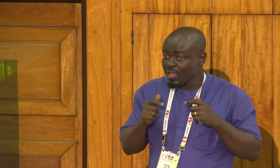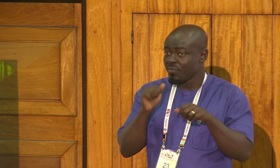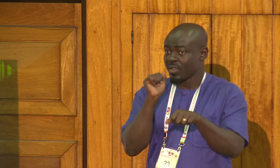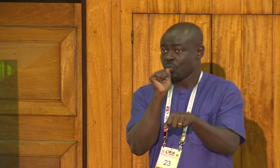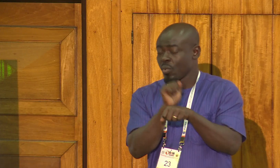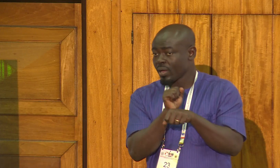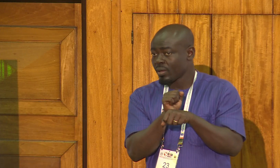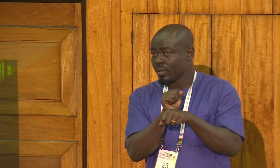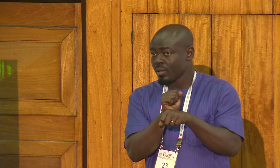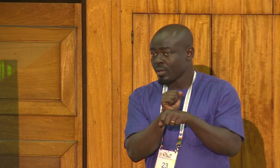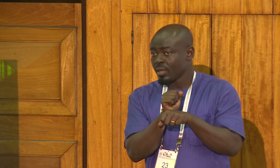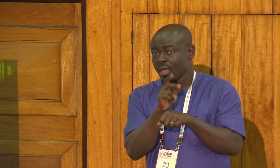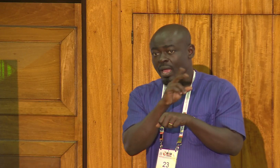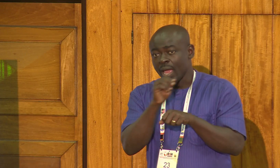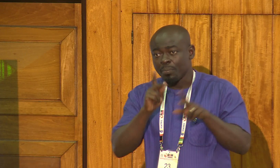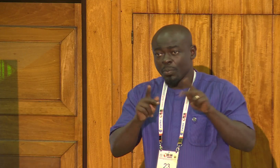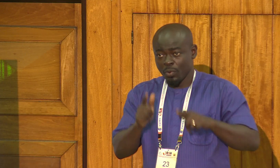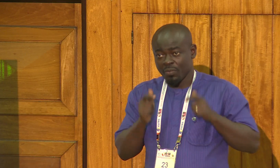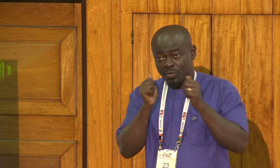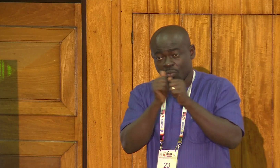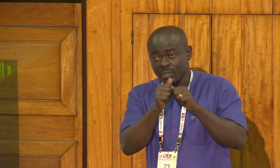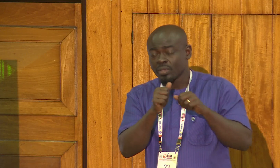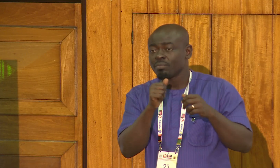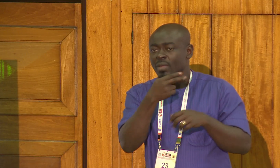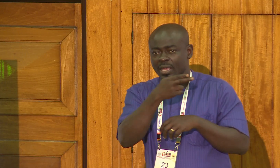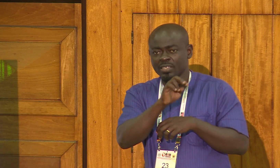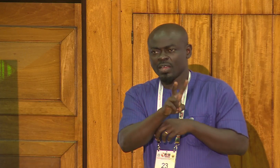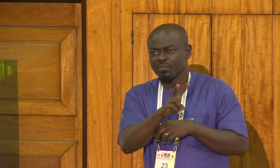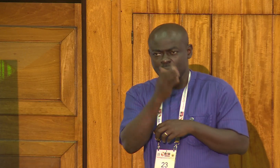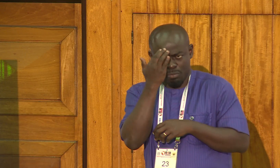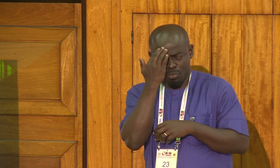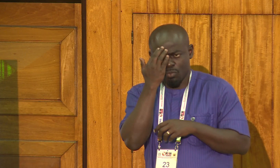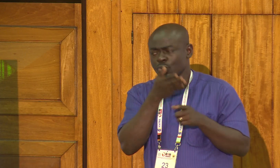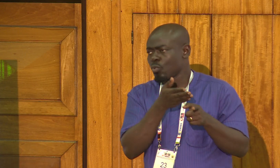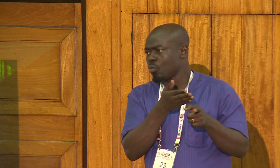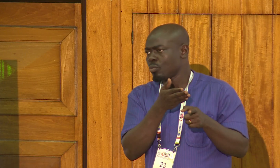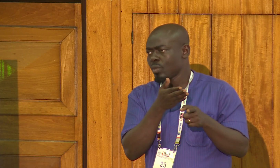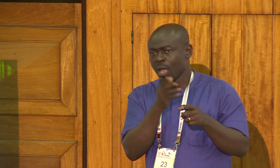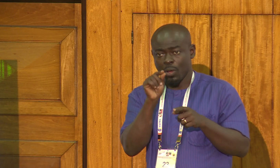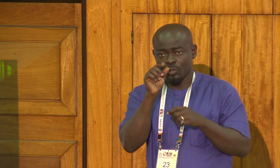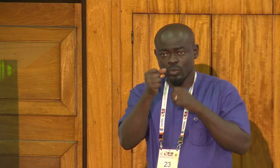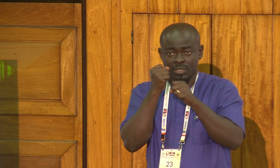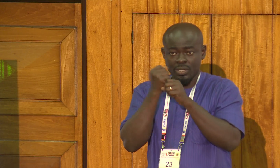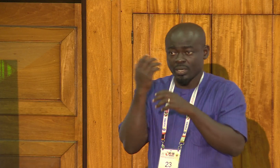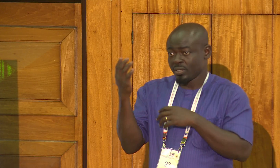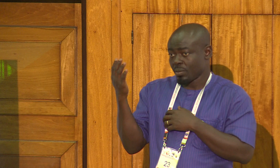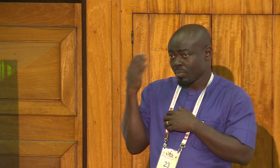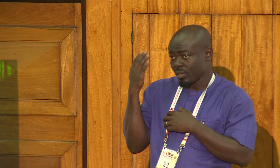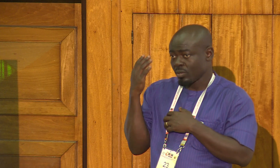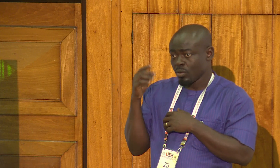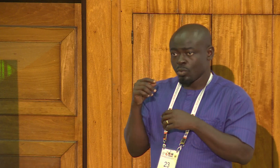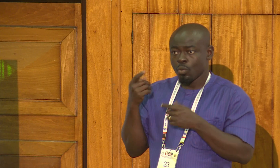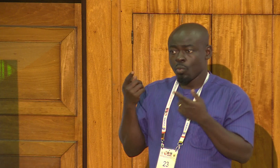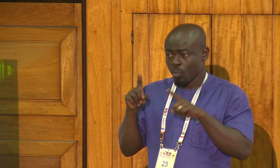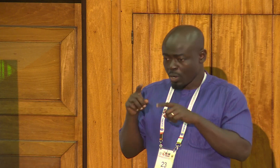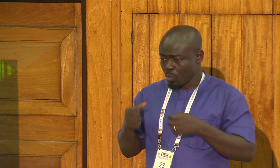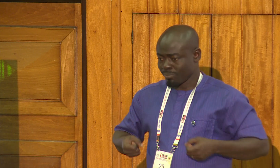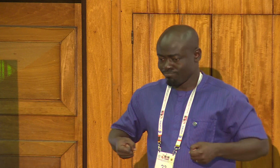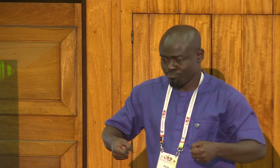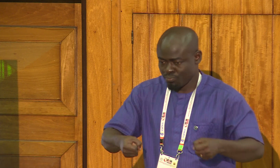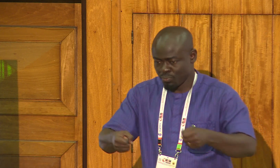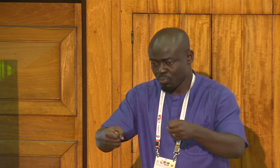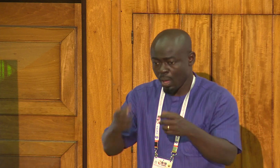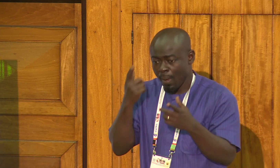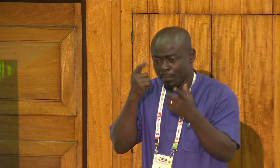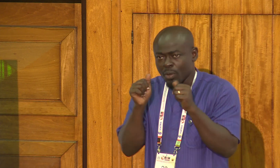with people living with HIV know what it was like less than 20 years ago when we were taking our relatives in wheelbarrows